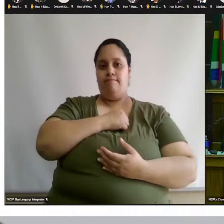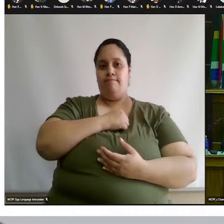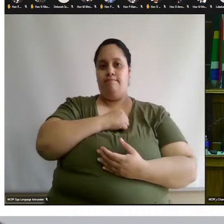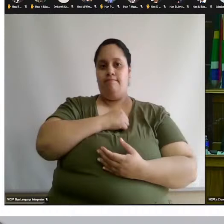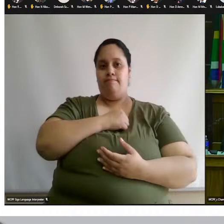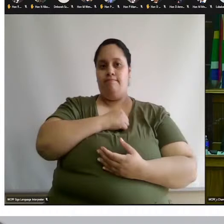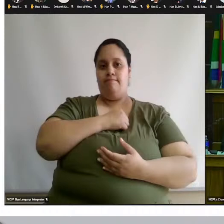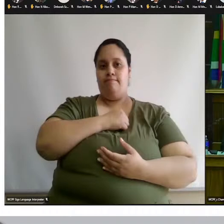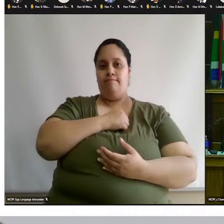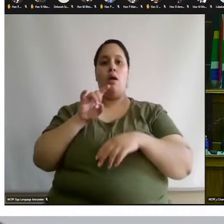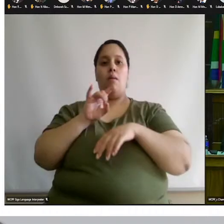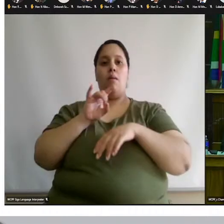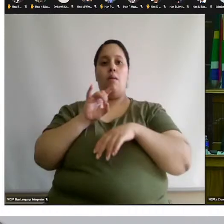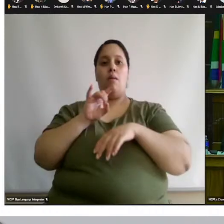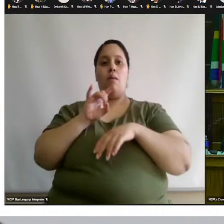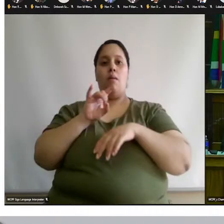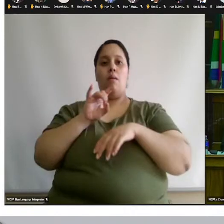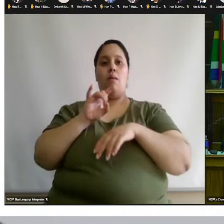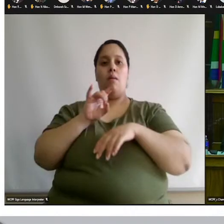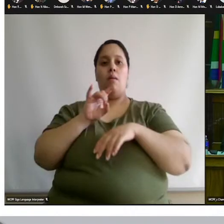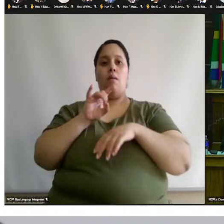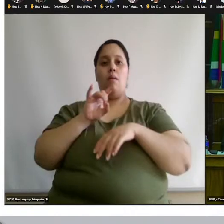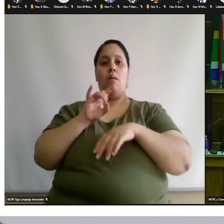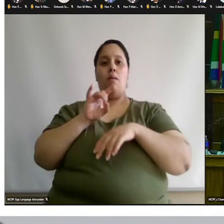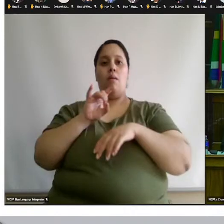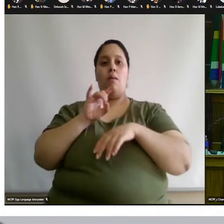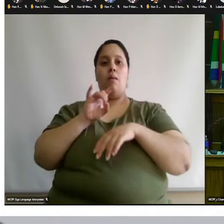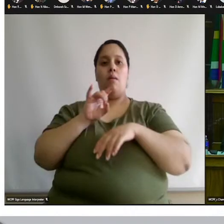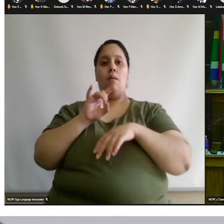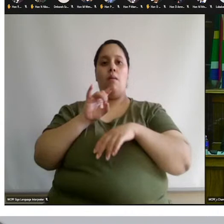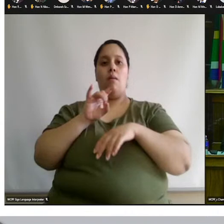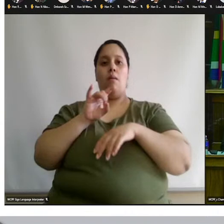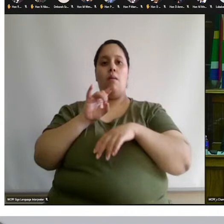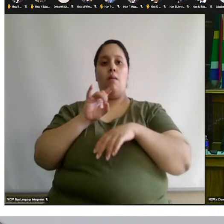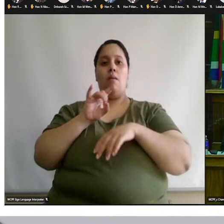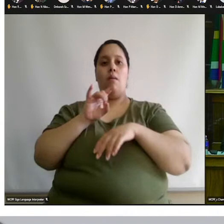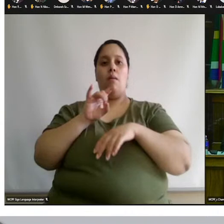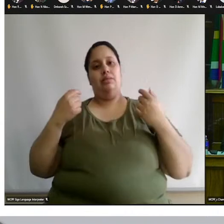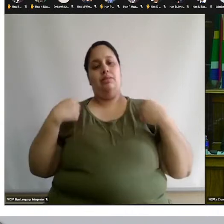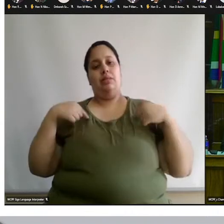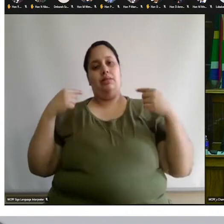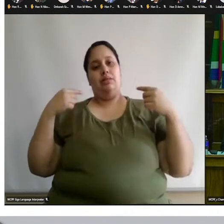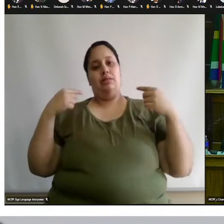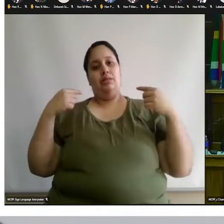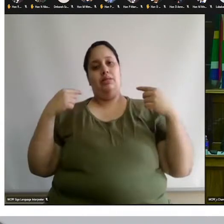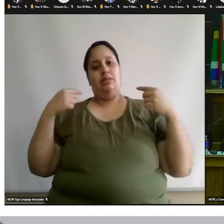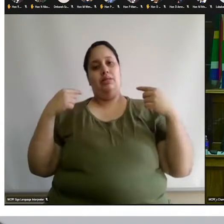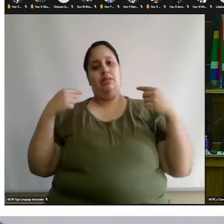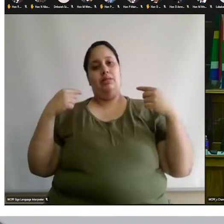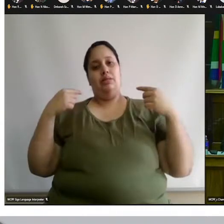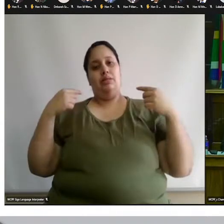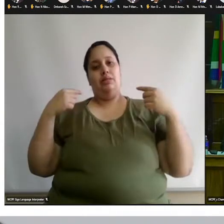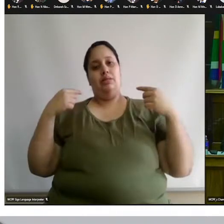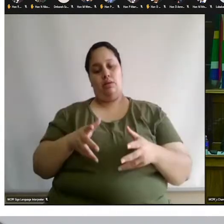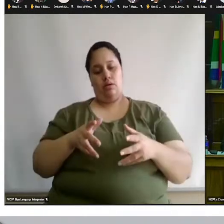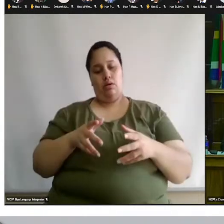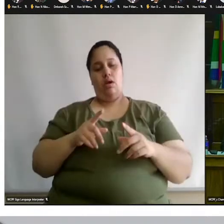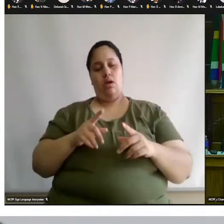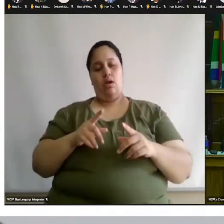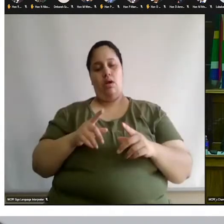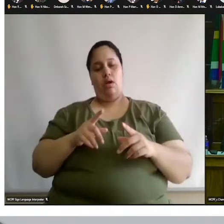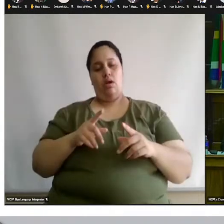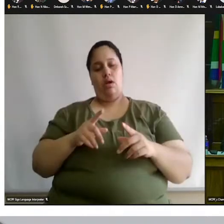Store program, we think, has been a resounding success in our province. But I do think it's important to note that it is not